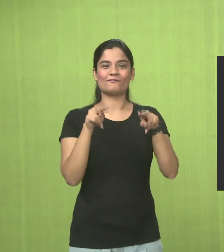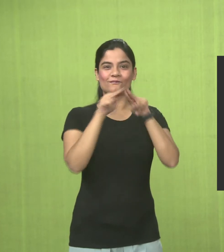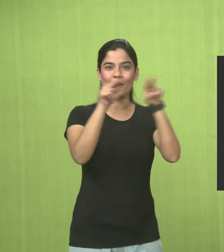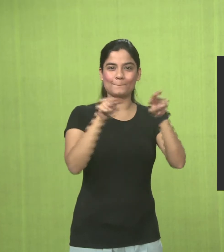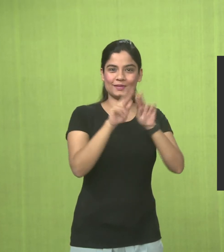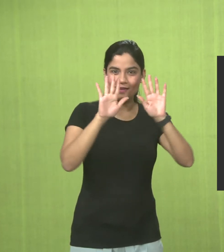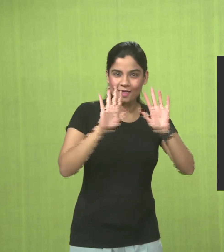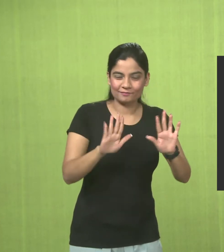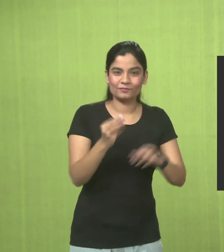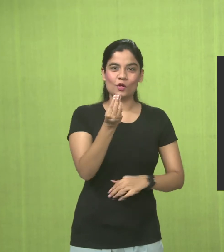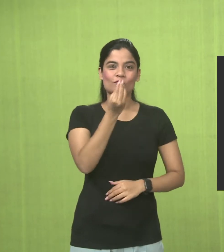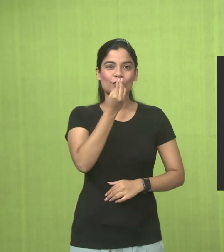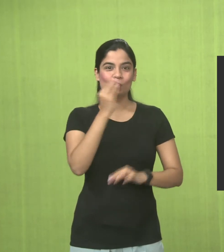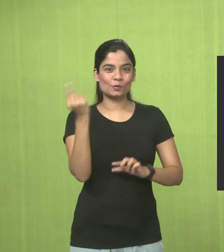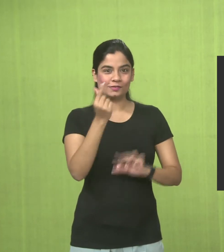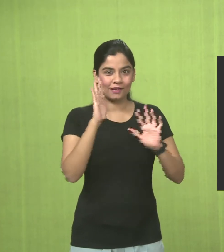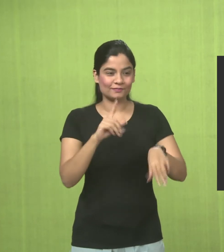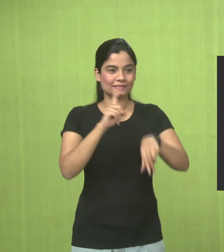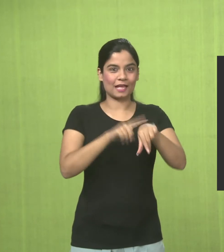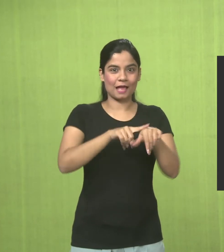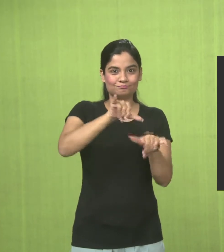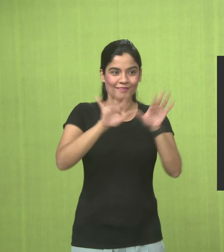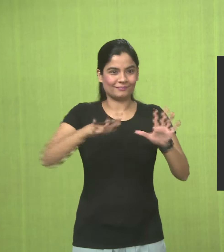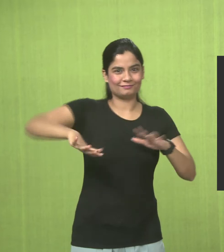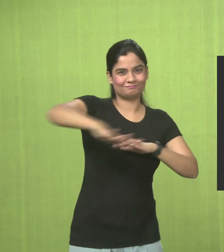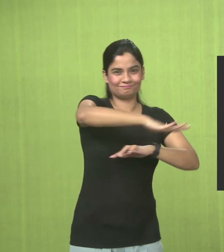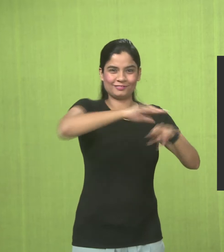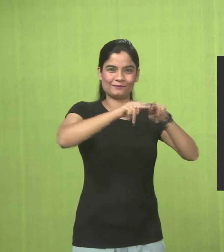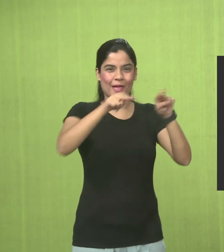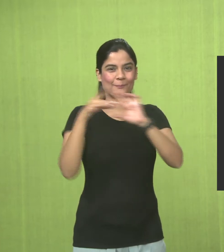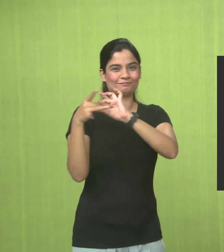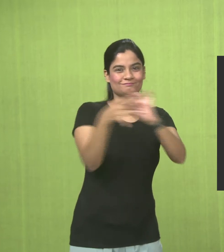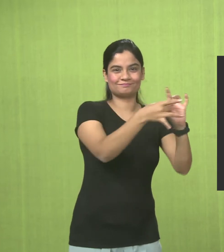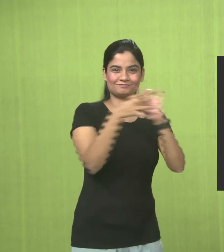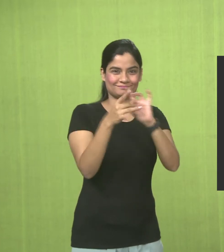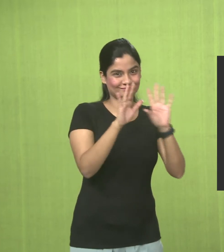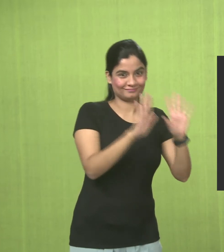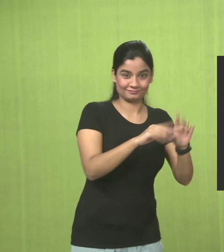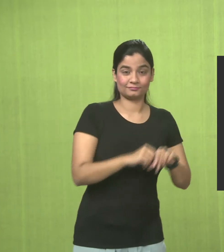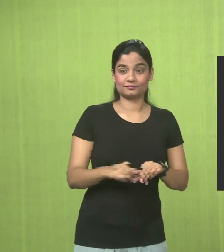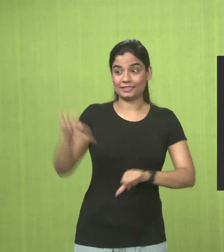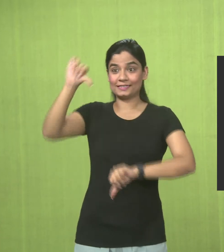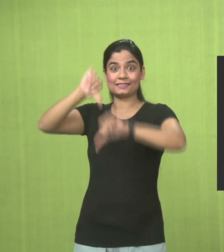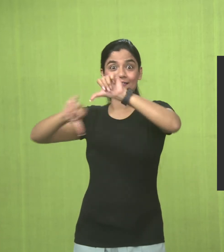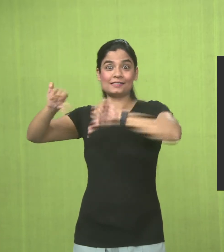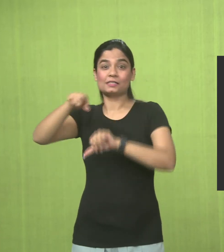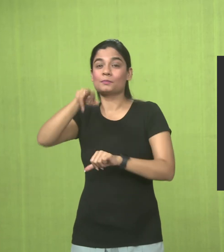Home is where the family is, where we eat together, stay together and spend time together.